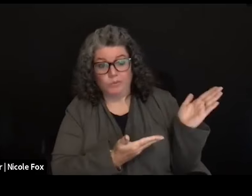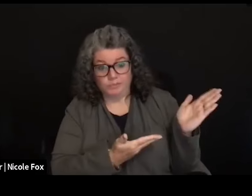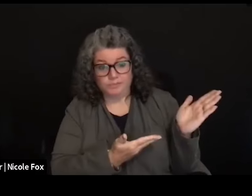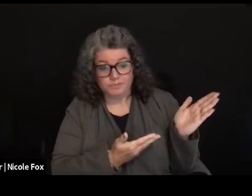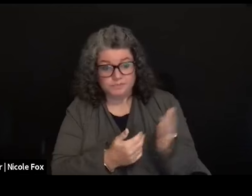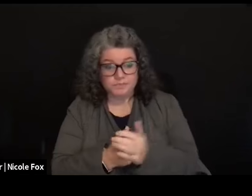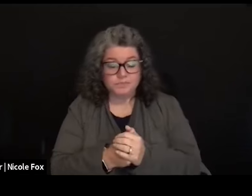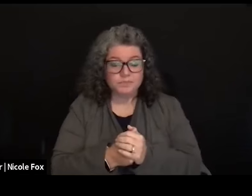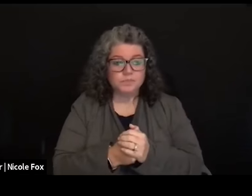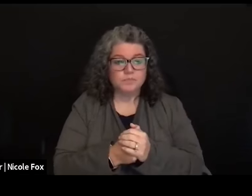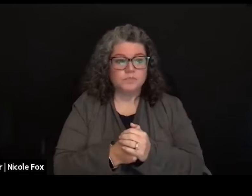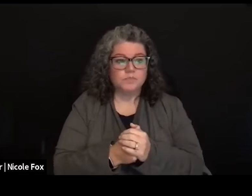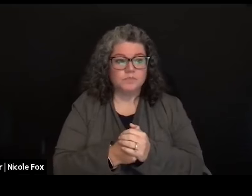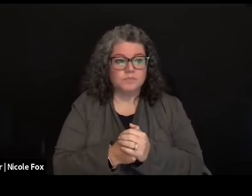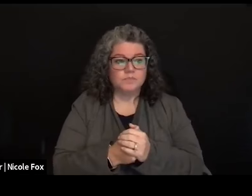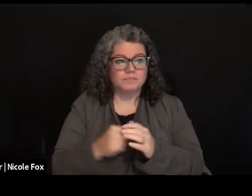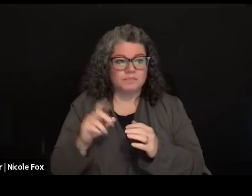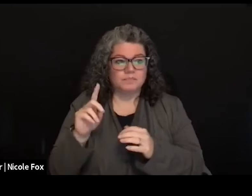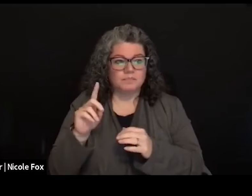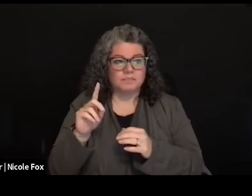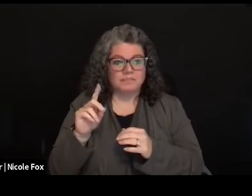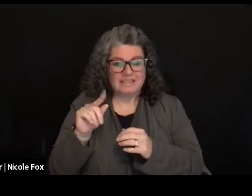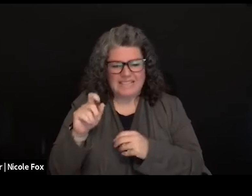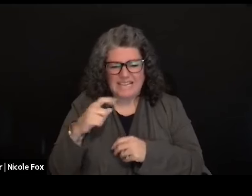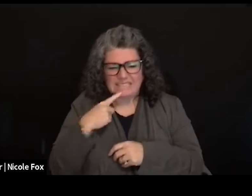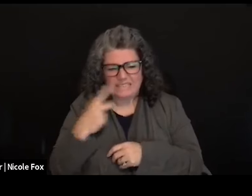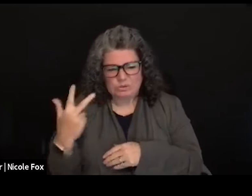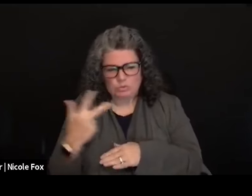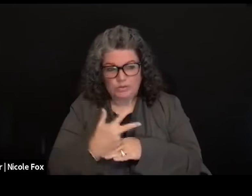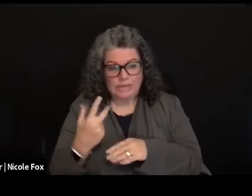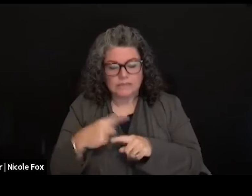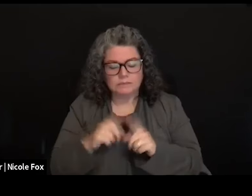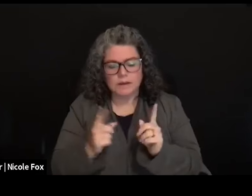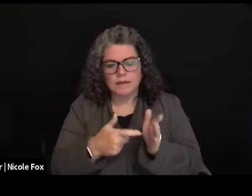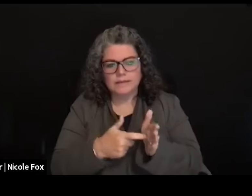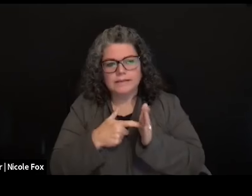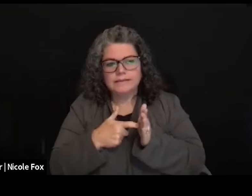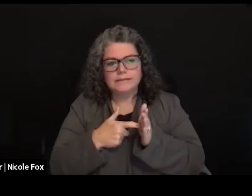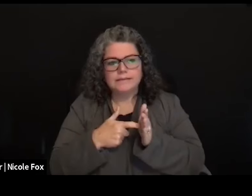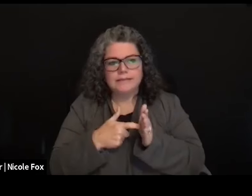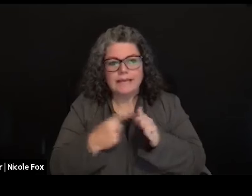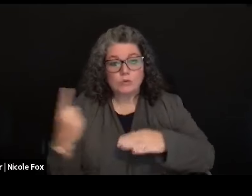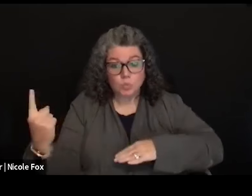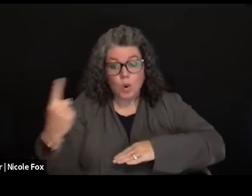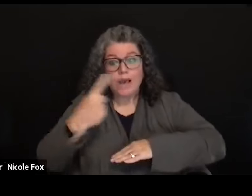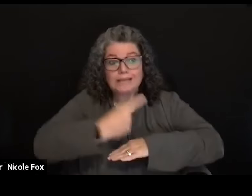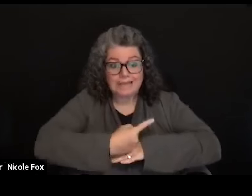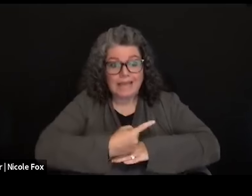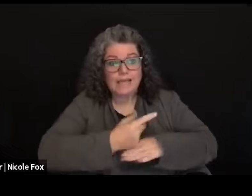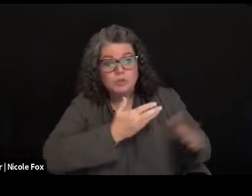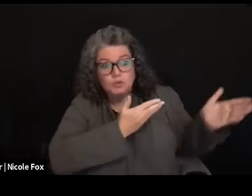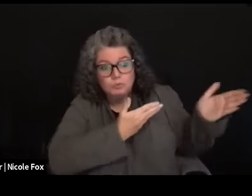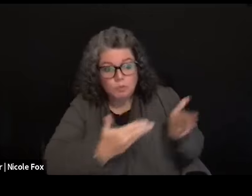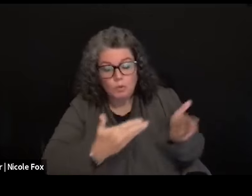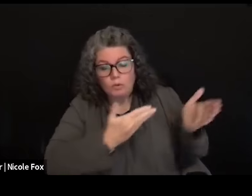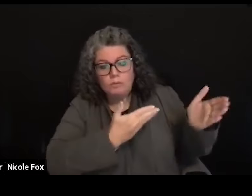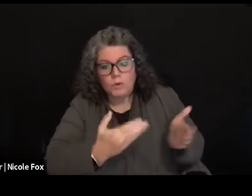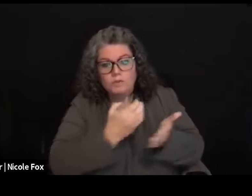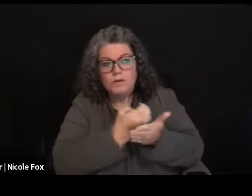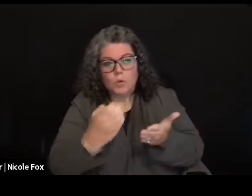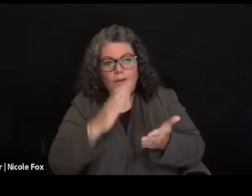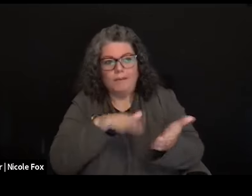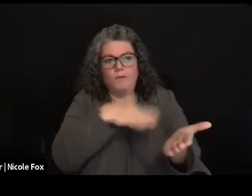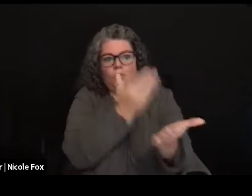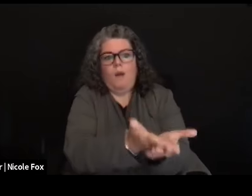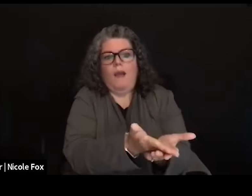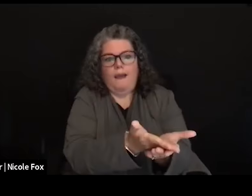I know the dates show 3 days, but I want to point out it takes a day to mobilize and prepare and get materials in place.